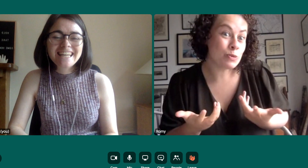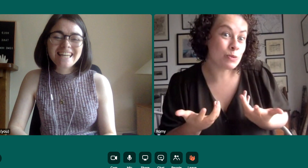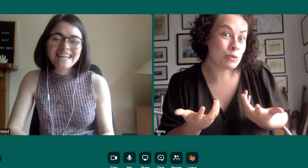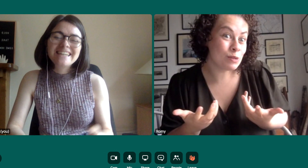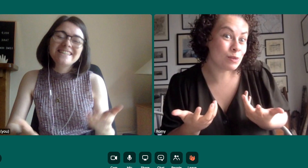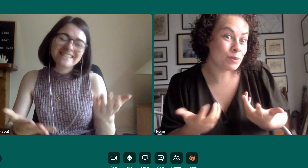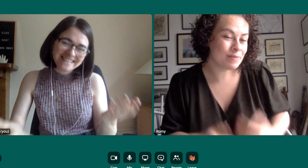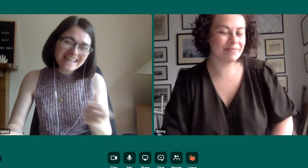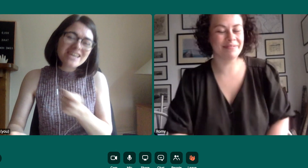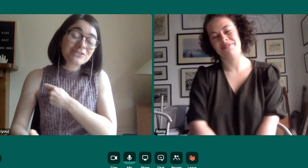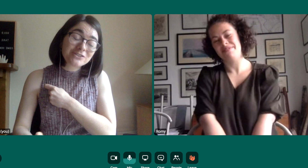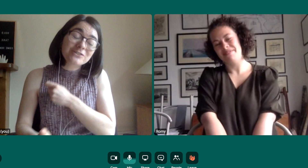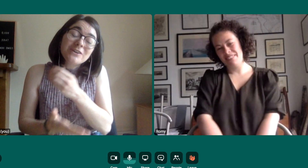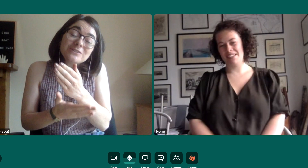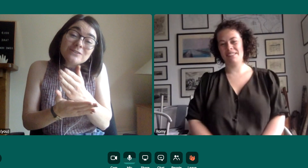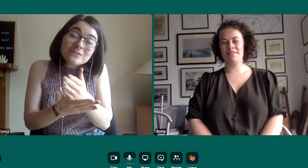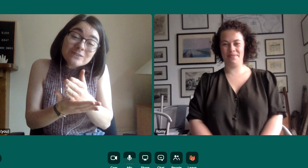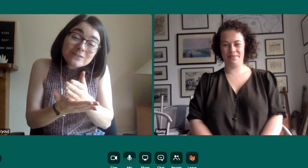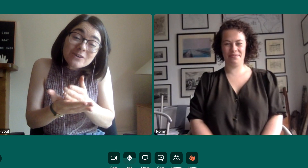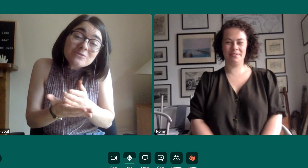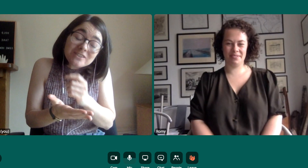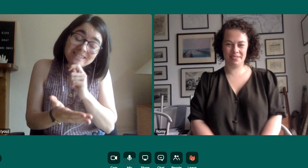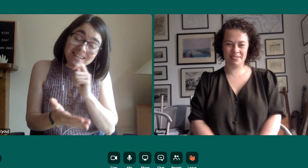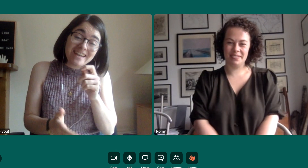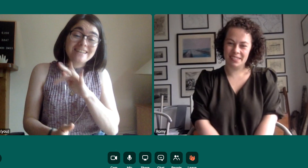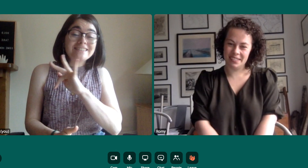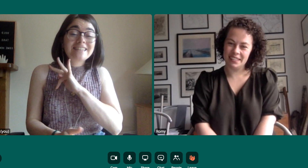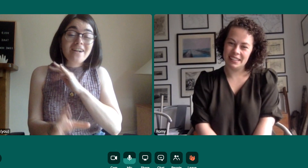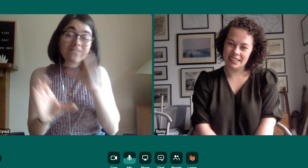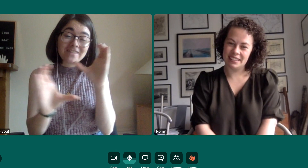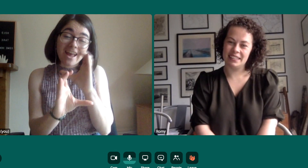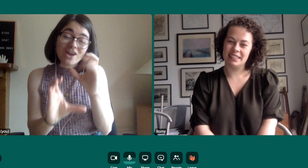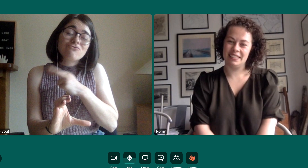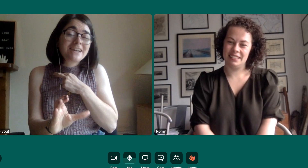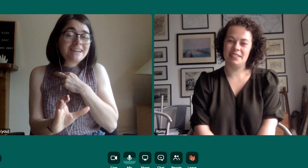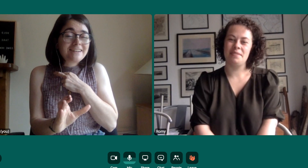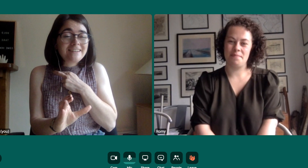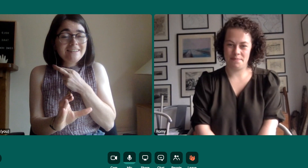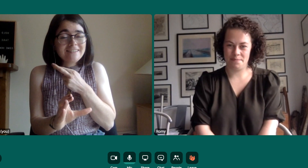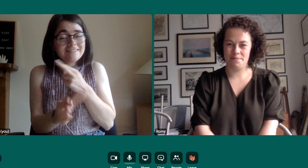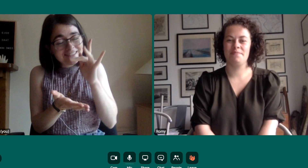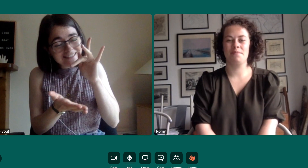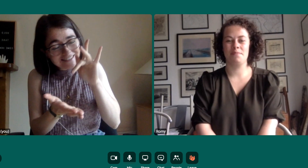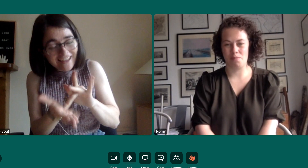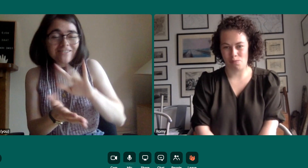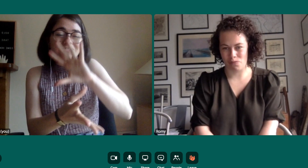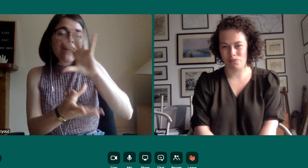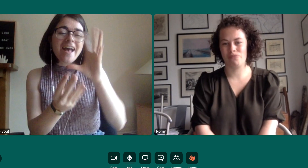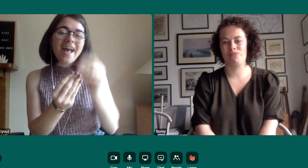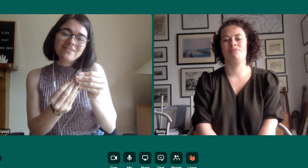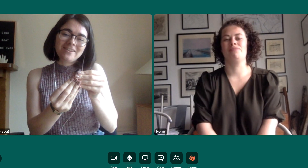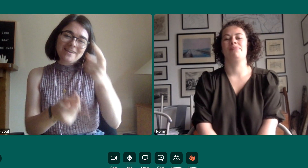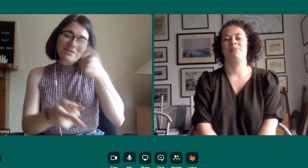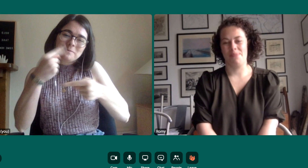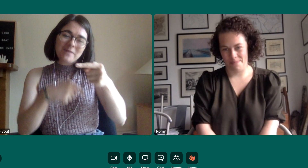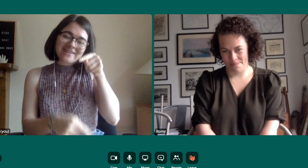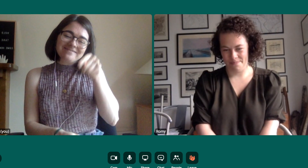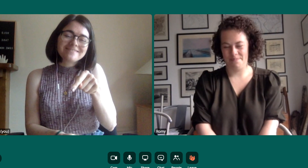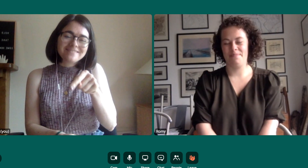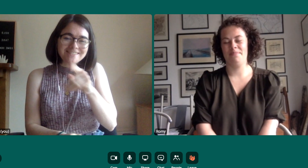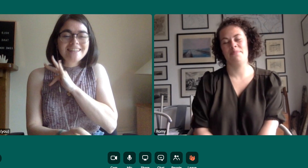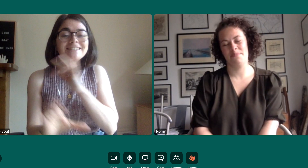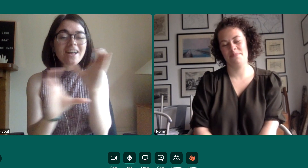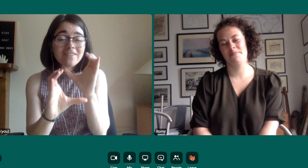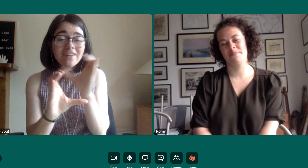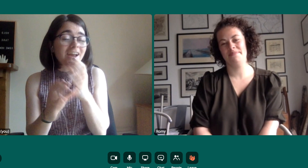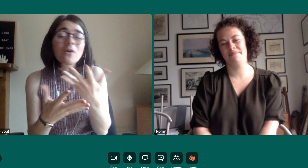would say self-care is at the centre of everything. That everything goes back to self-care. And what more important time is there